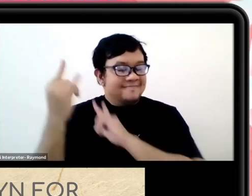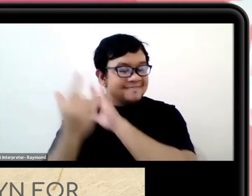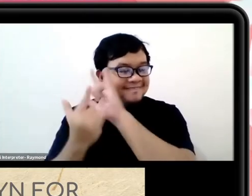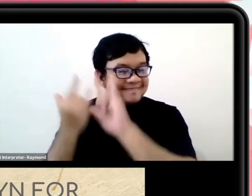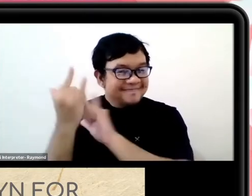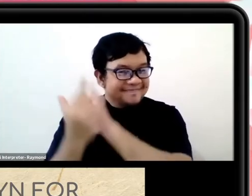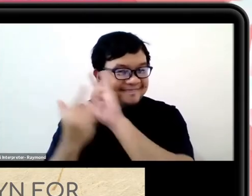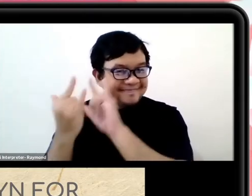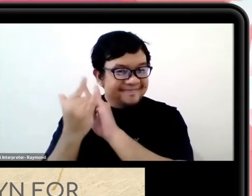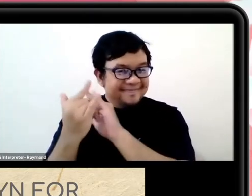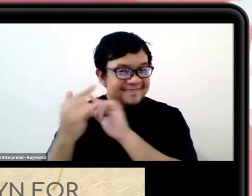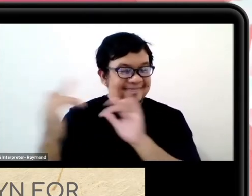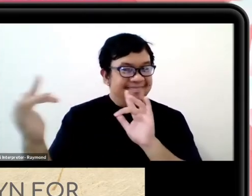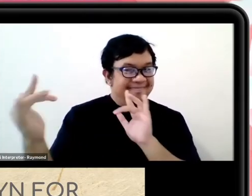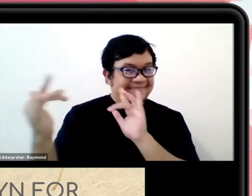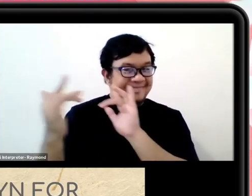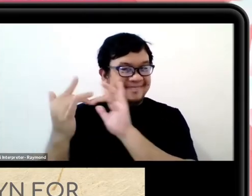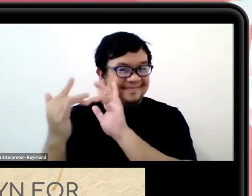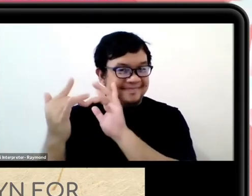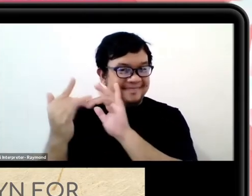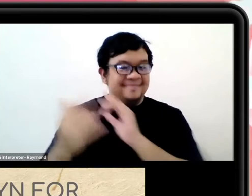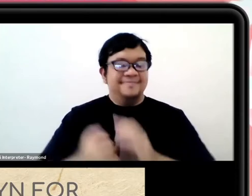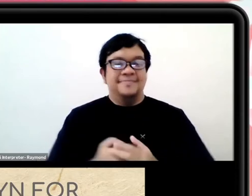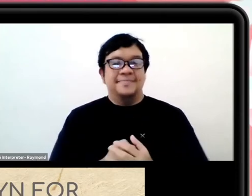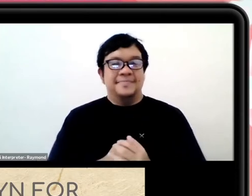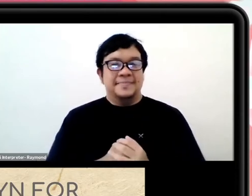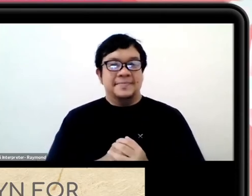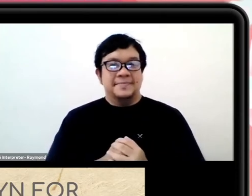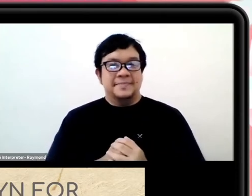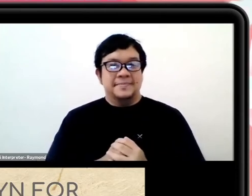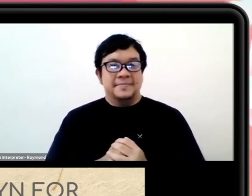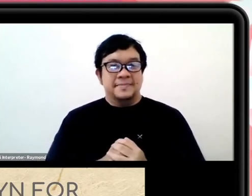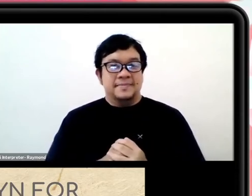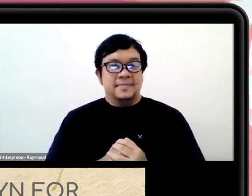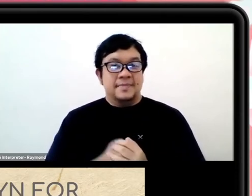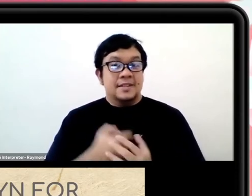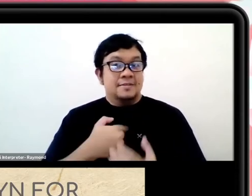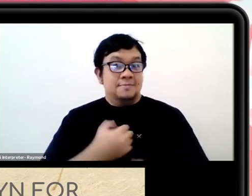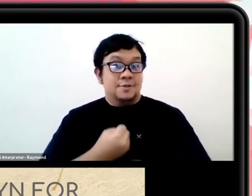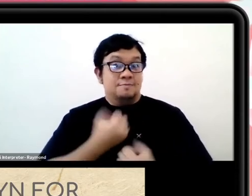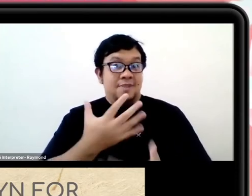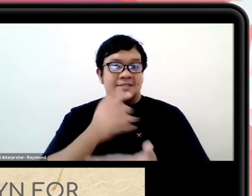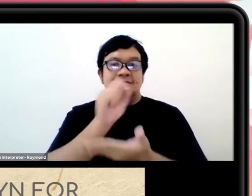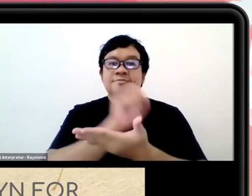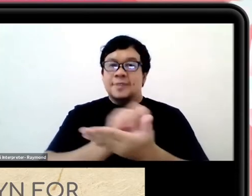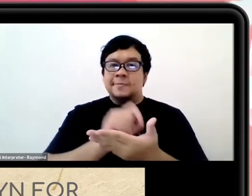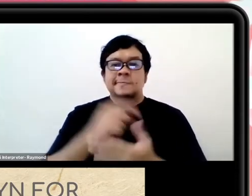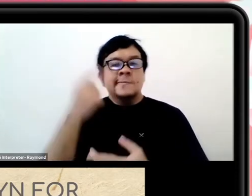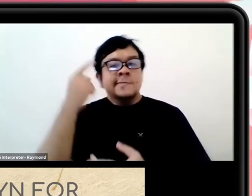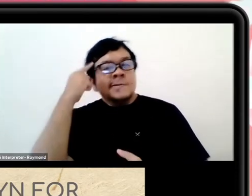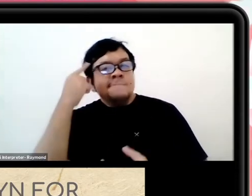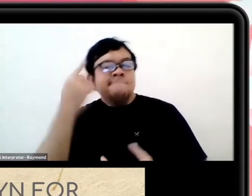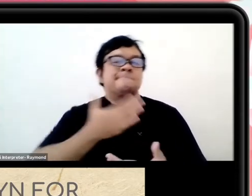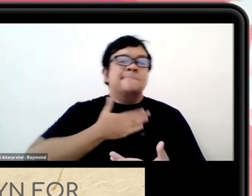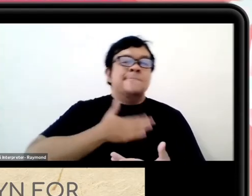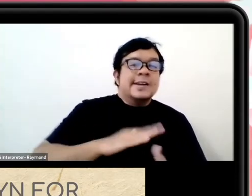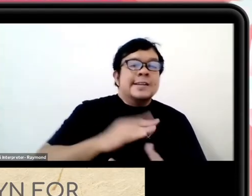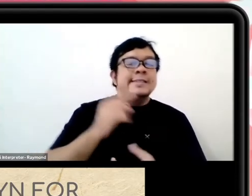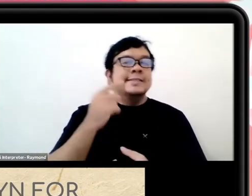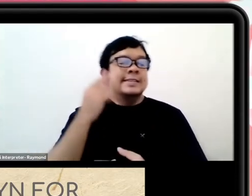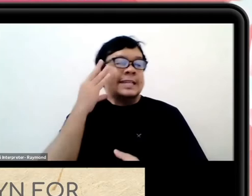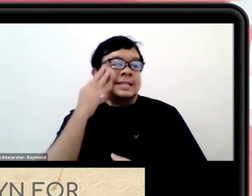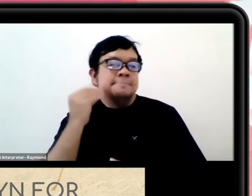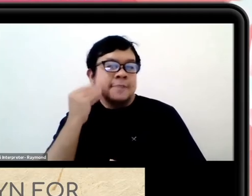this poem. So I was yearning because of the lockdown. I was quarantined for, I believe,